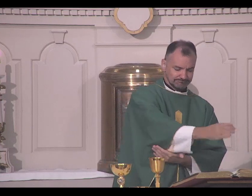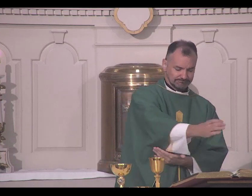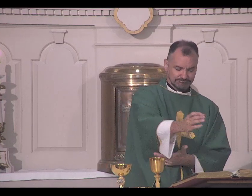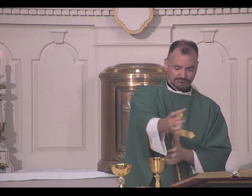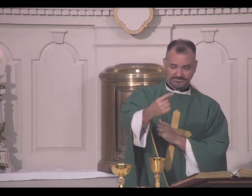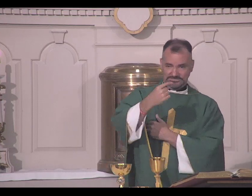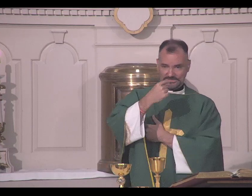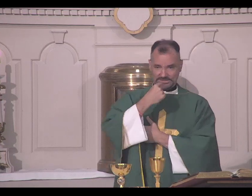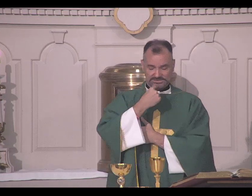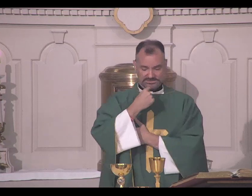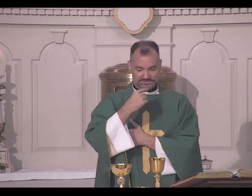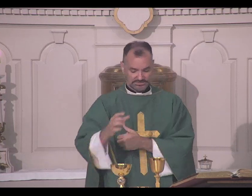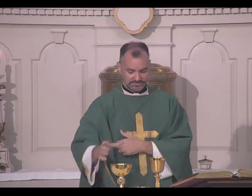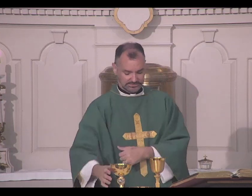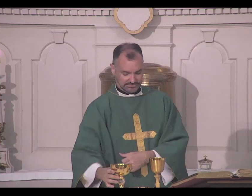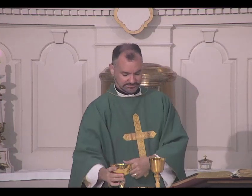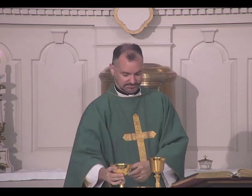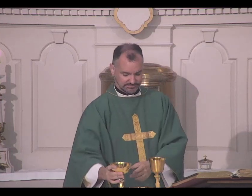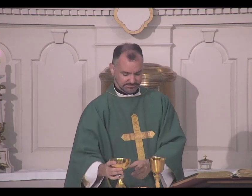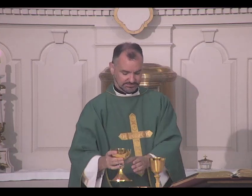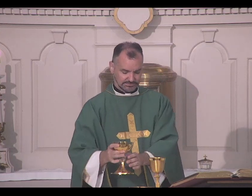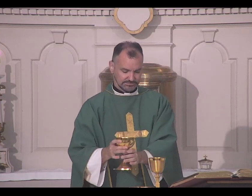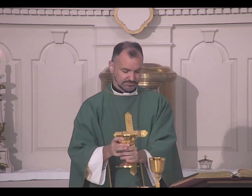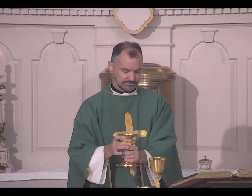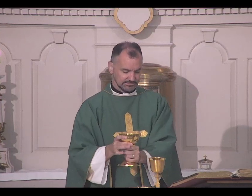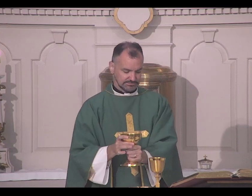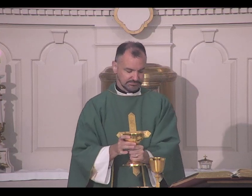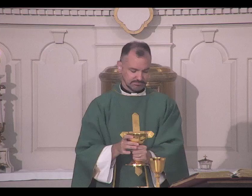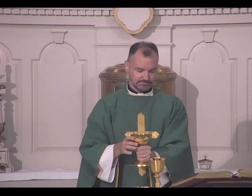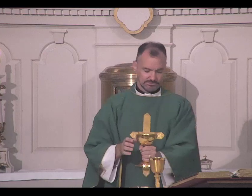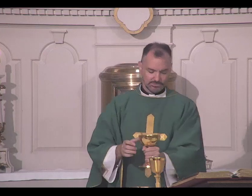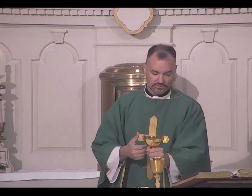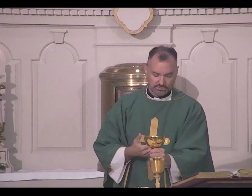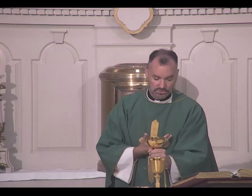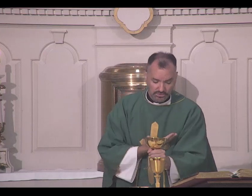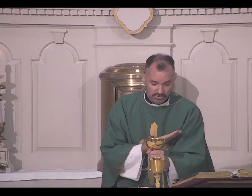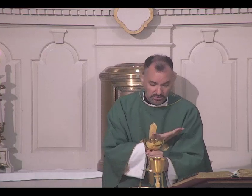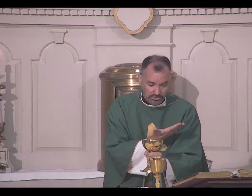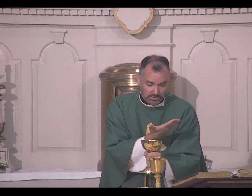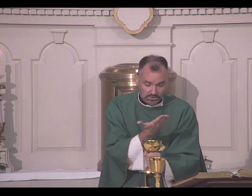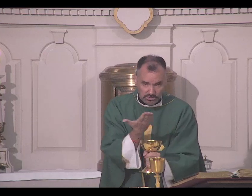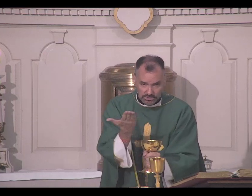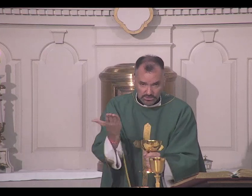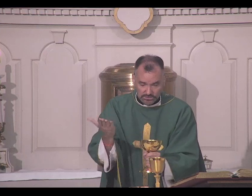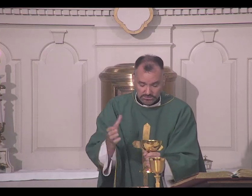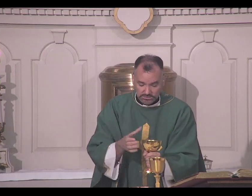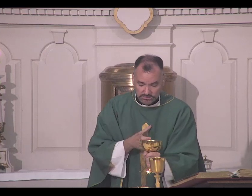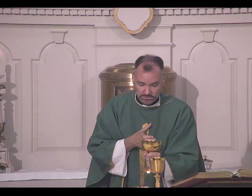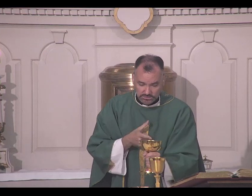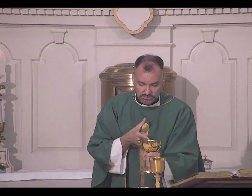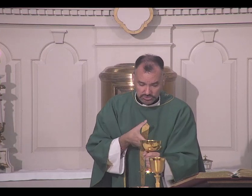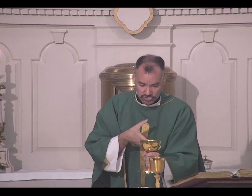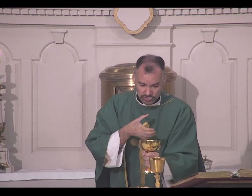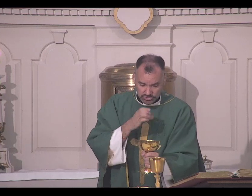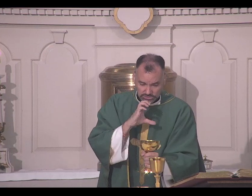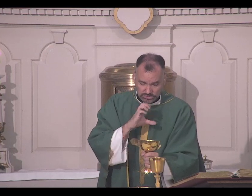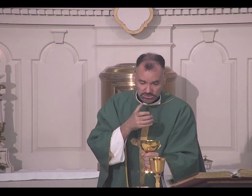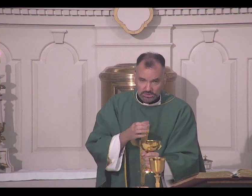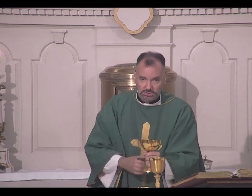saying, "Take this, all of you, and drink from it. For this is the chalice